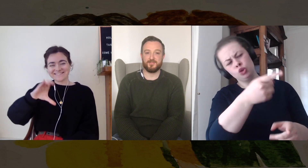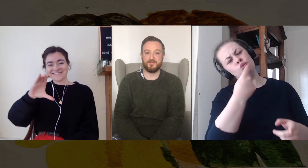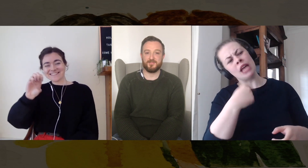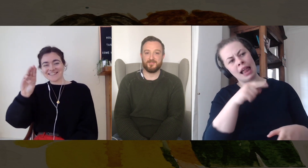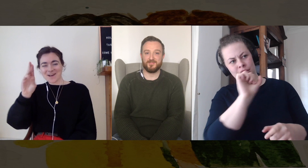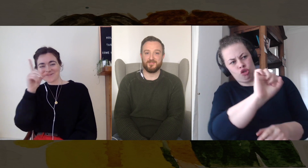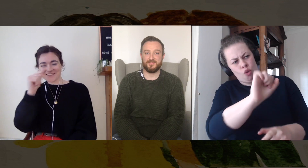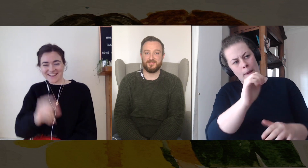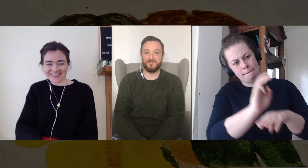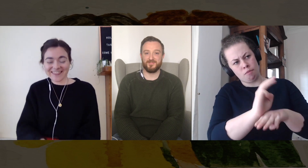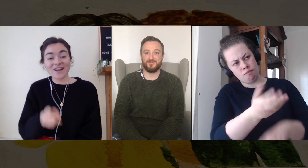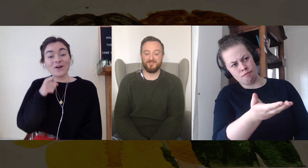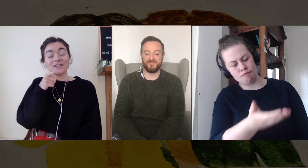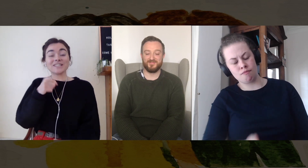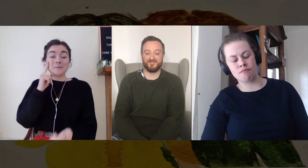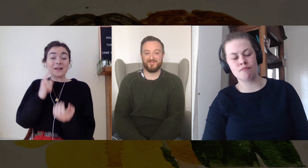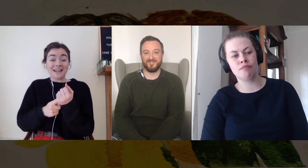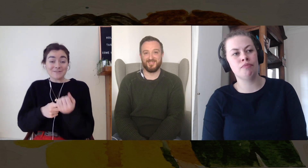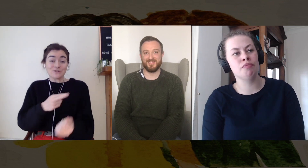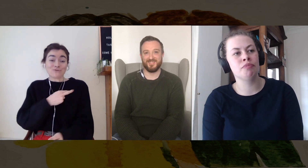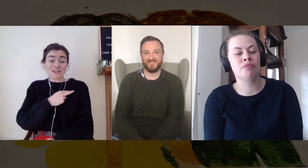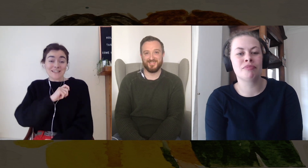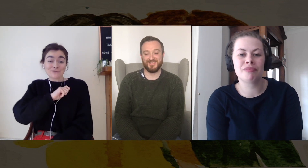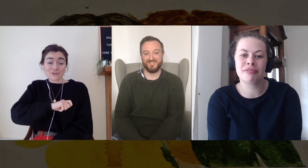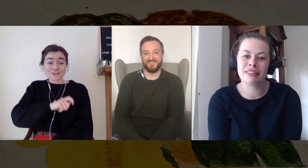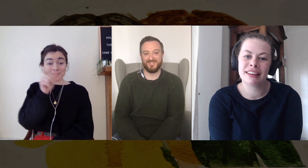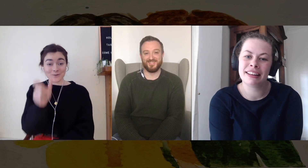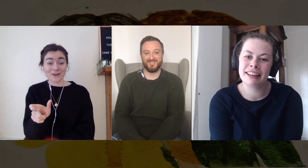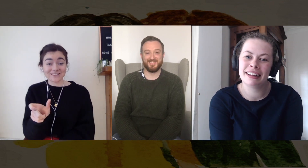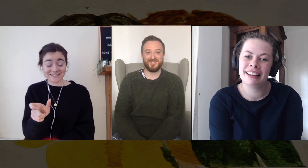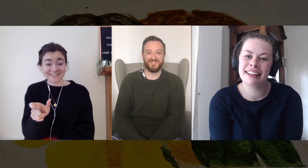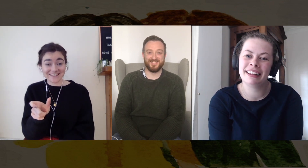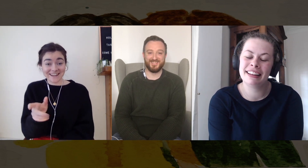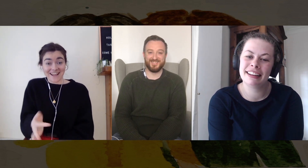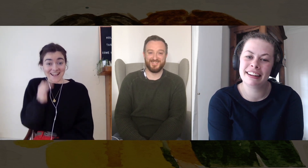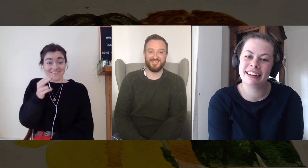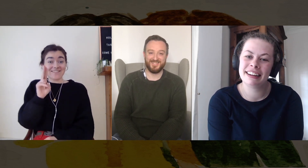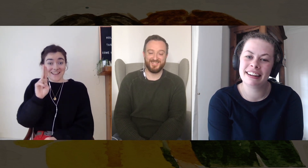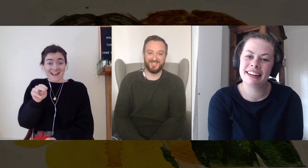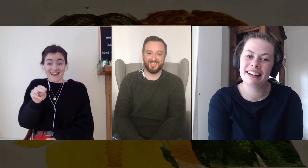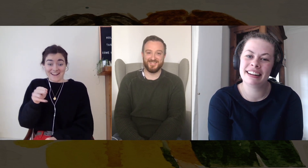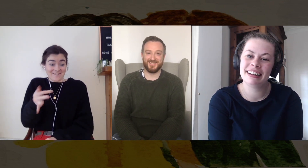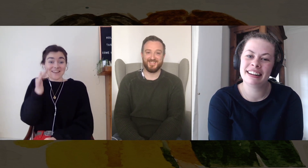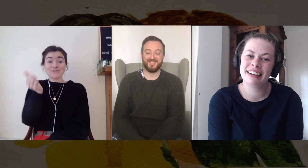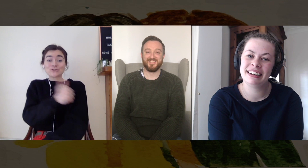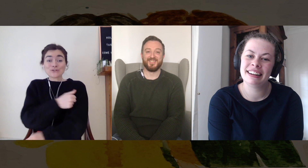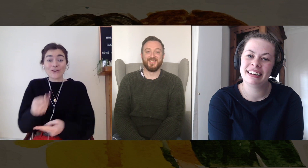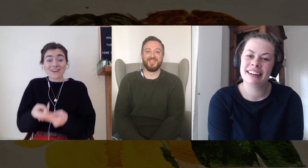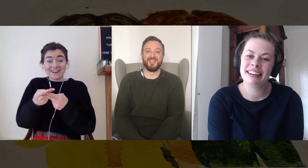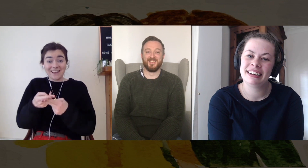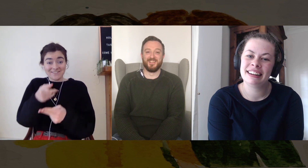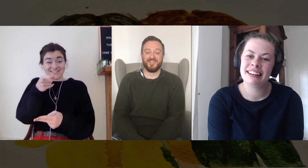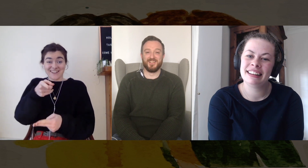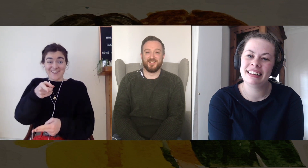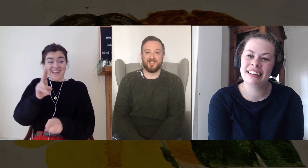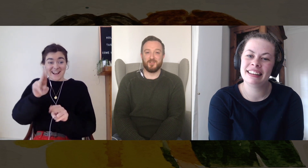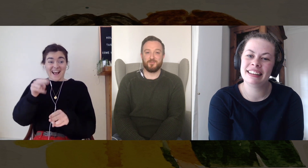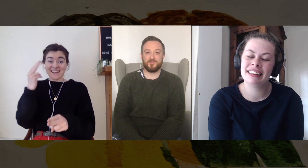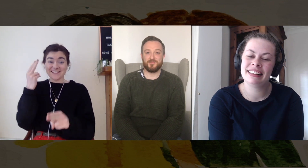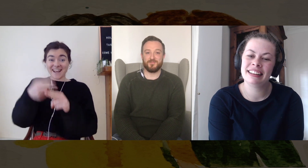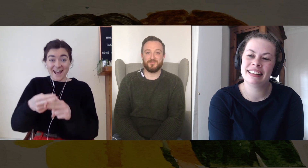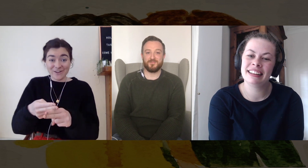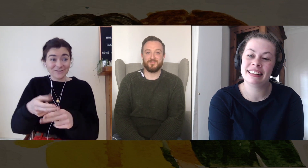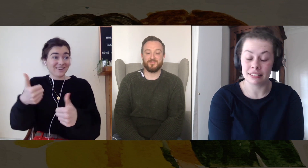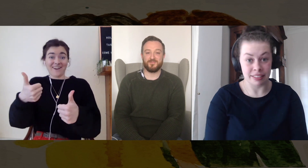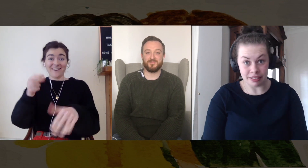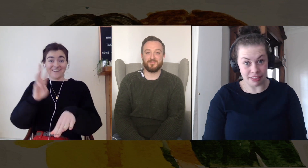conversation about my boyfriend Nasheen. And she was like, my mom has this theory. Is it your mum, right? My mum, yeah. Your mum is this. Deceptive, You tell the theory, because it is your mum.